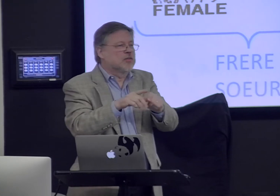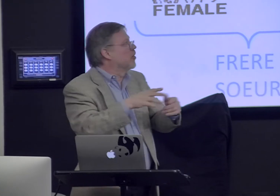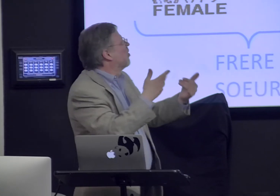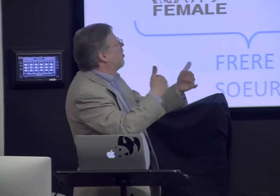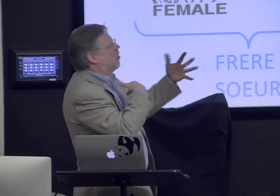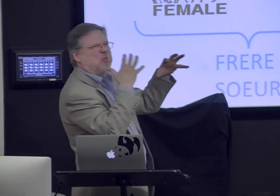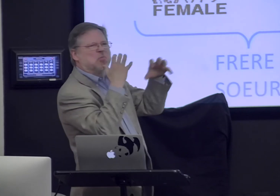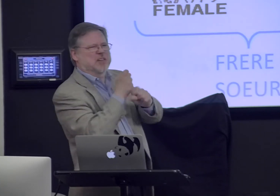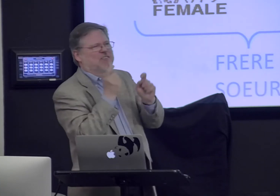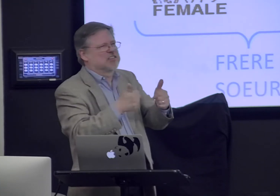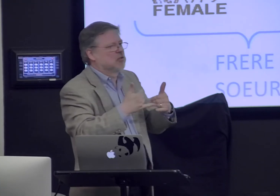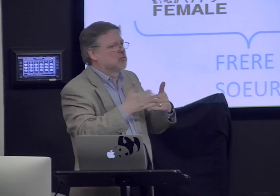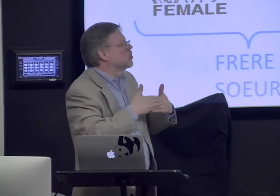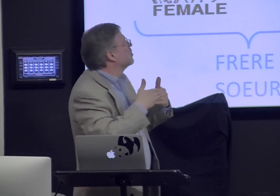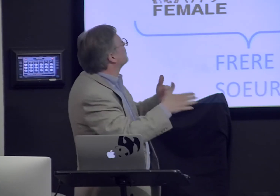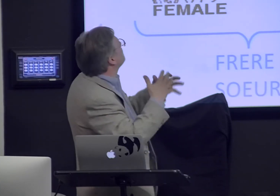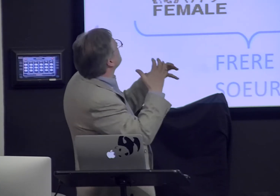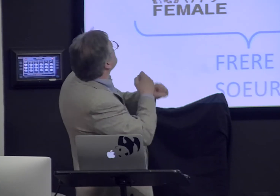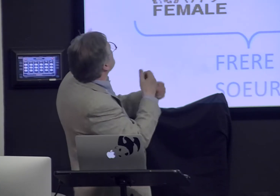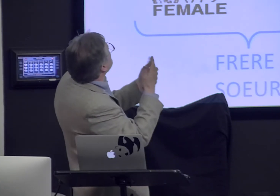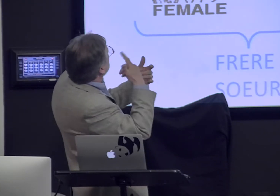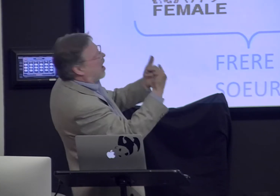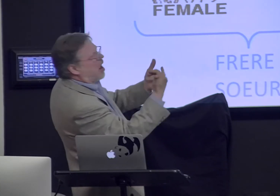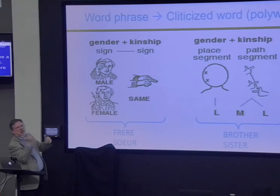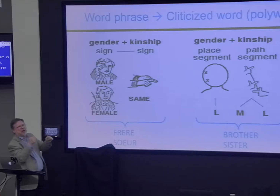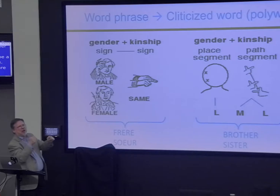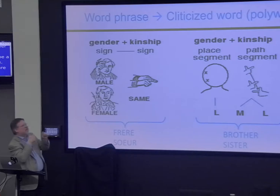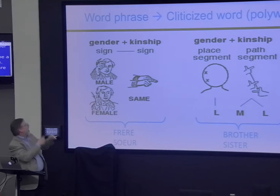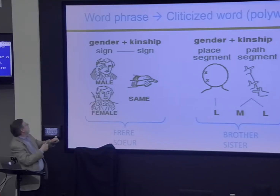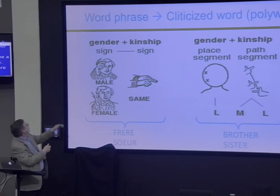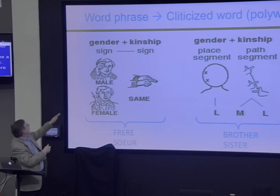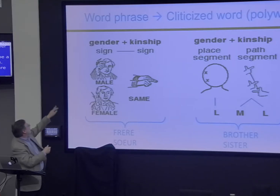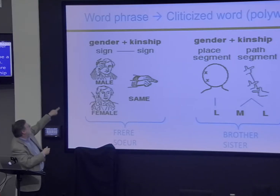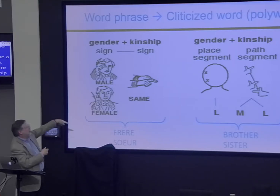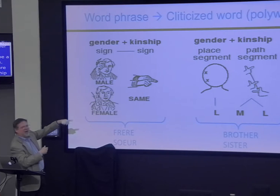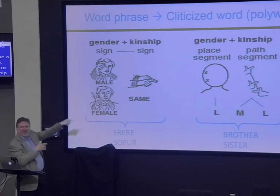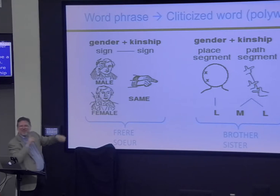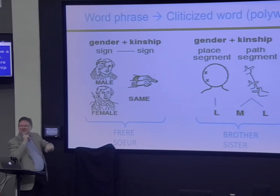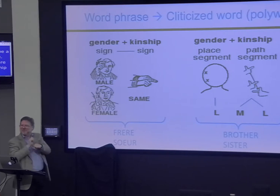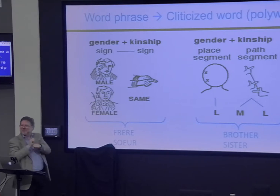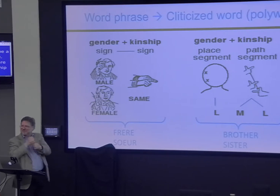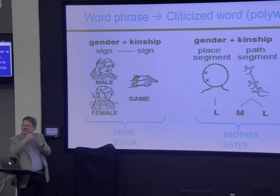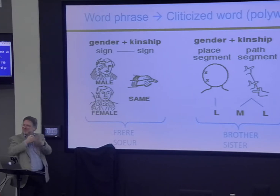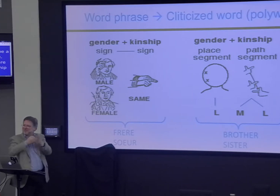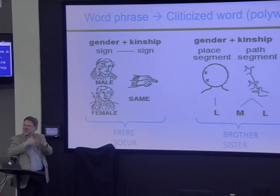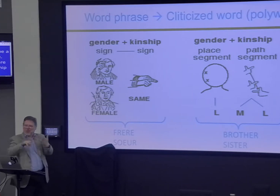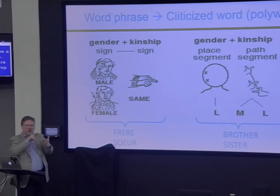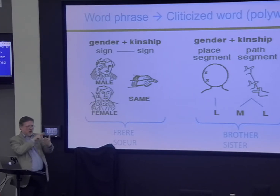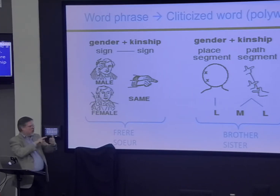We see it in the forms for brother and sister. I'll give you examples of these illustrations.